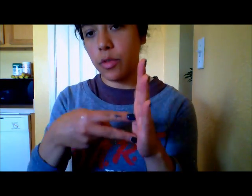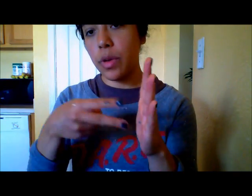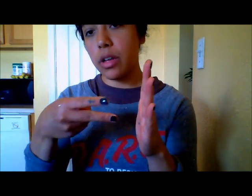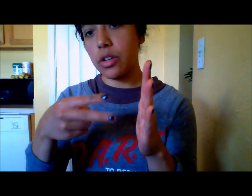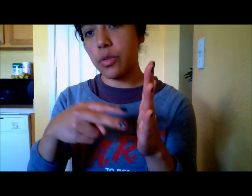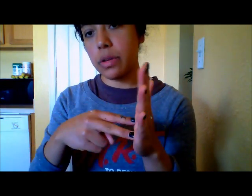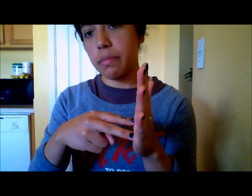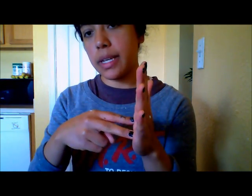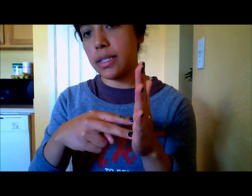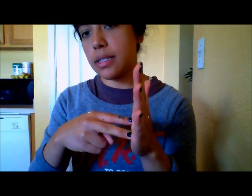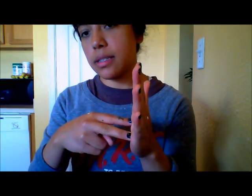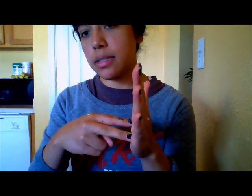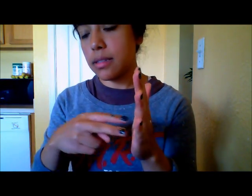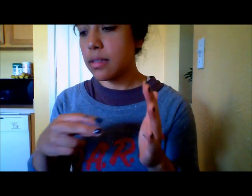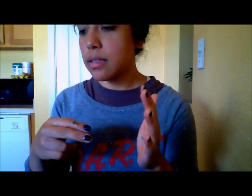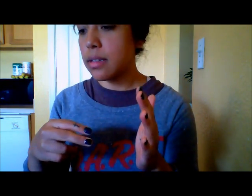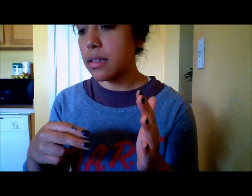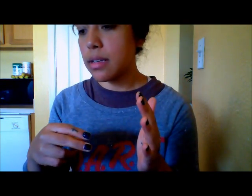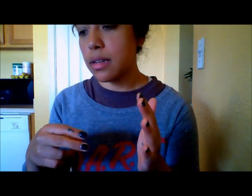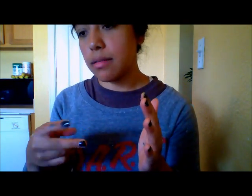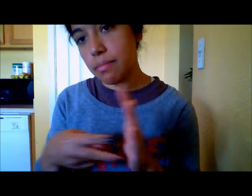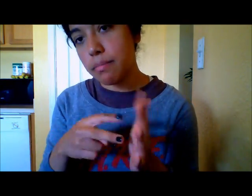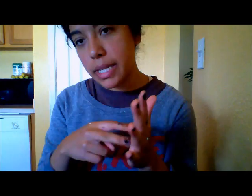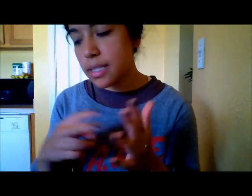we all know what means. Means.